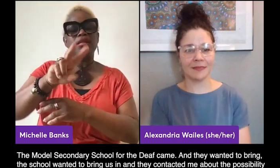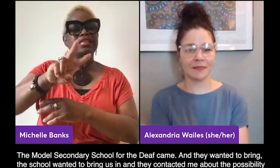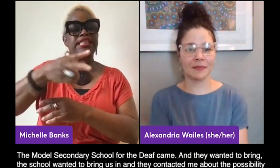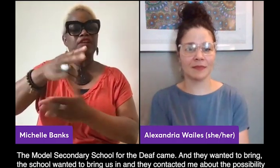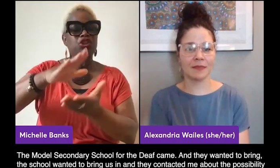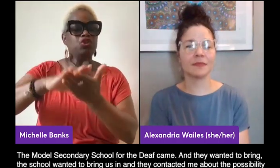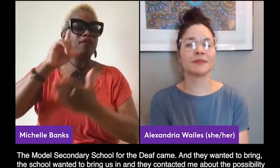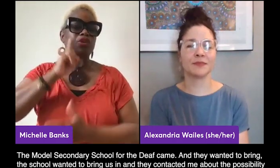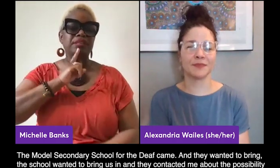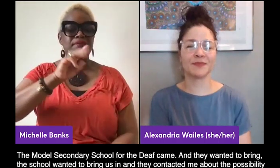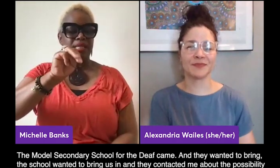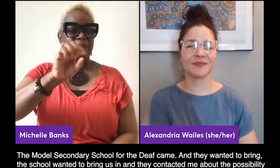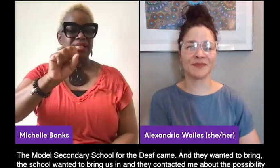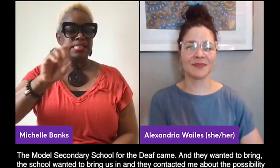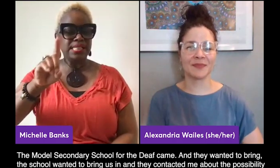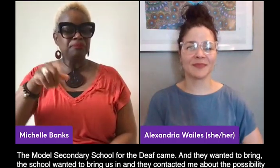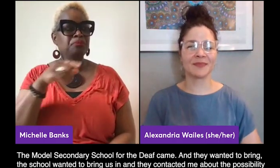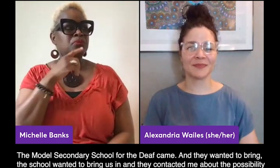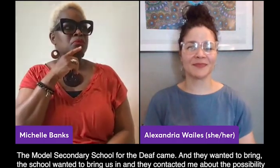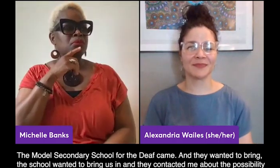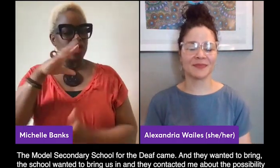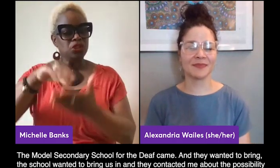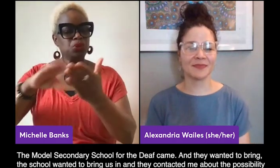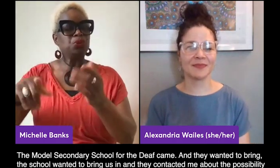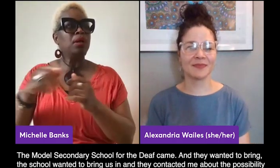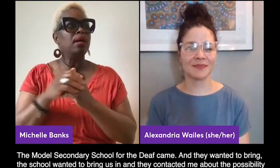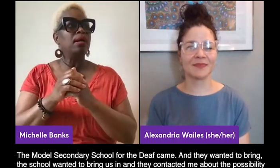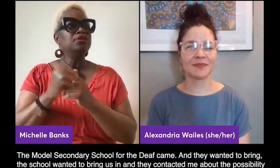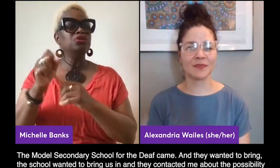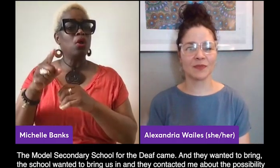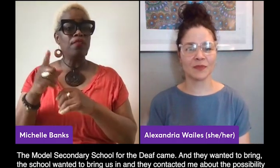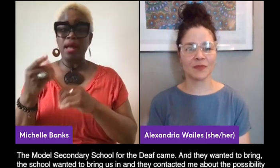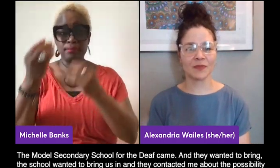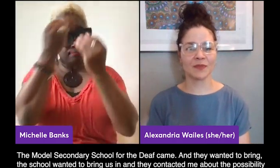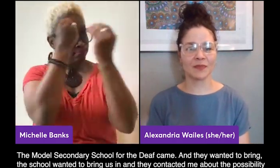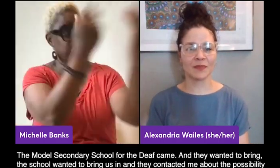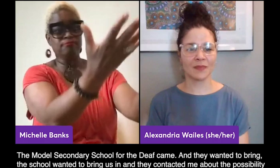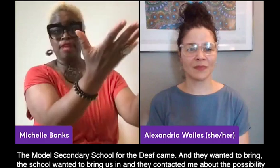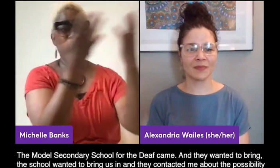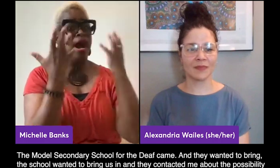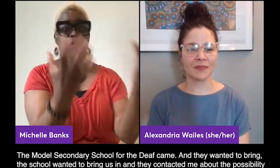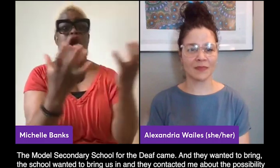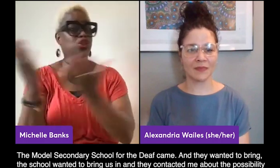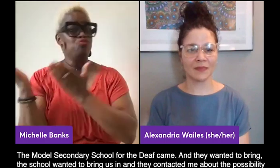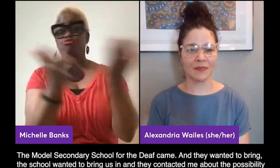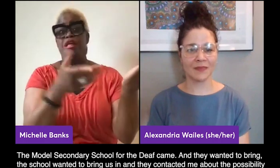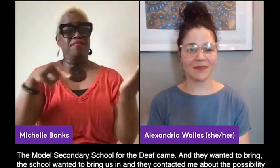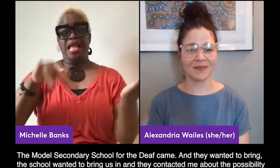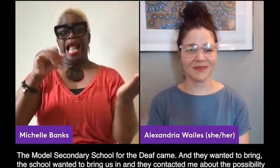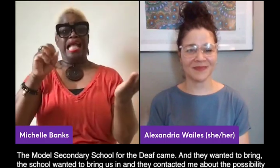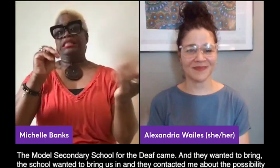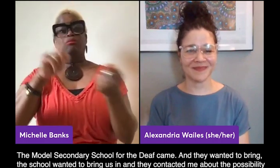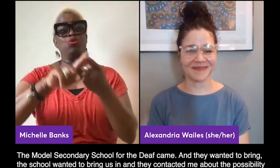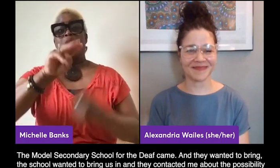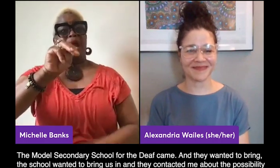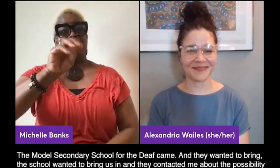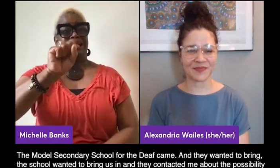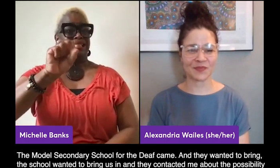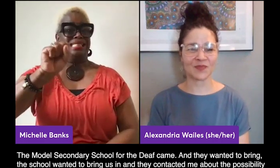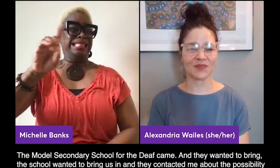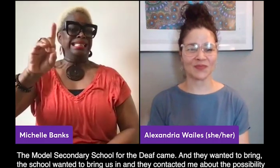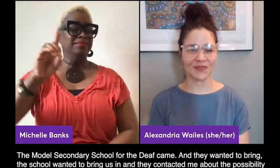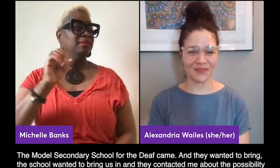The Model Secondary School for the Deaf came, and they wanted to bring, the school wanted to bring us in,